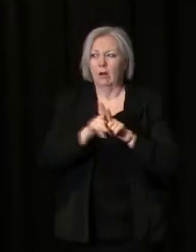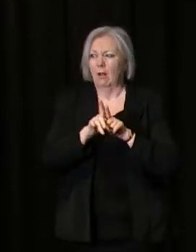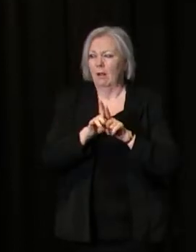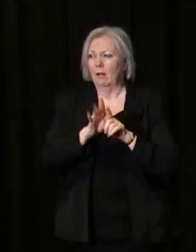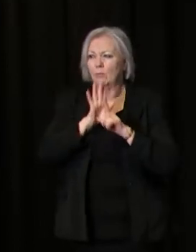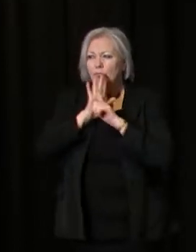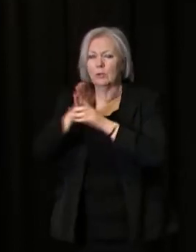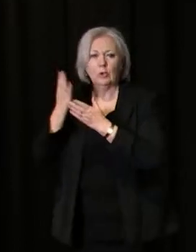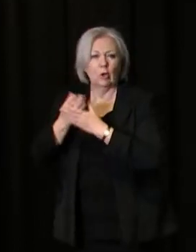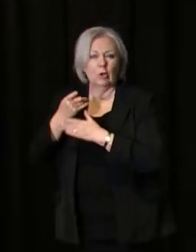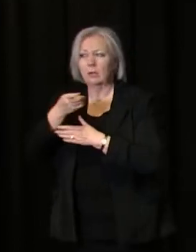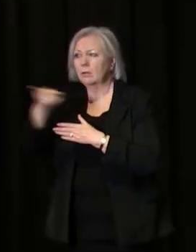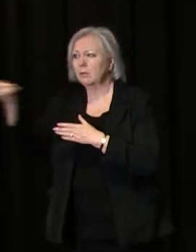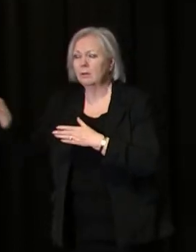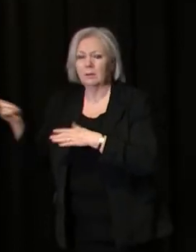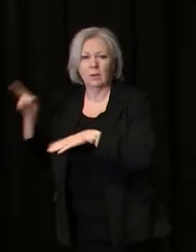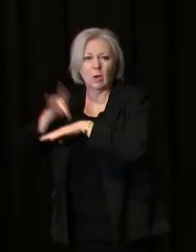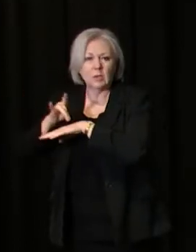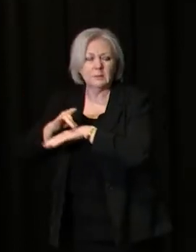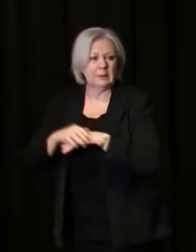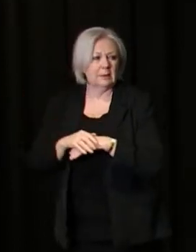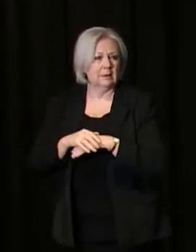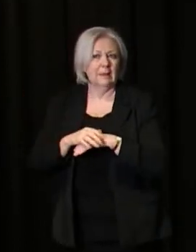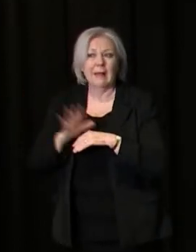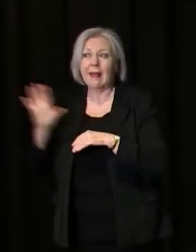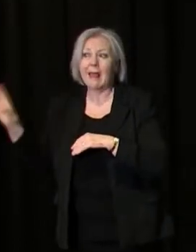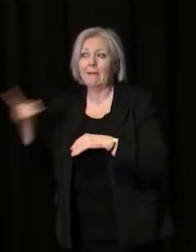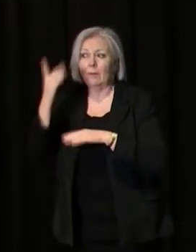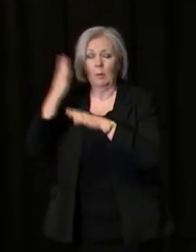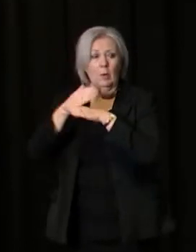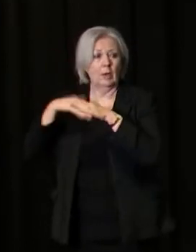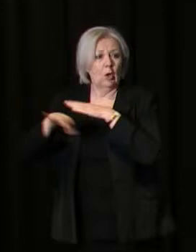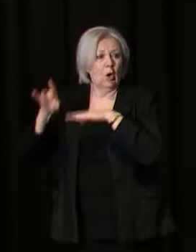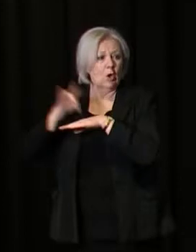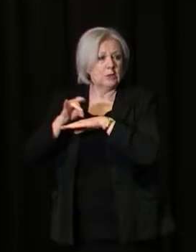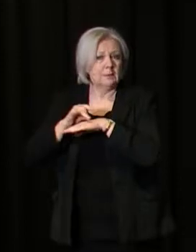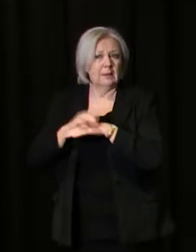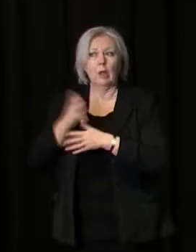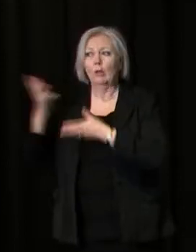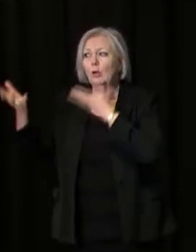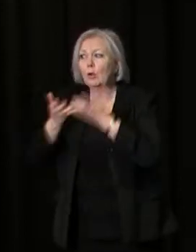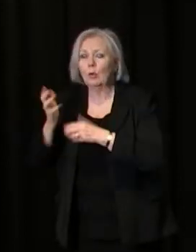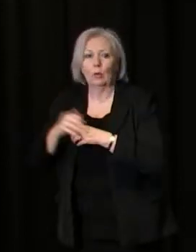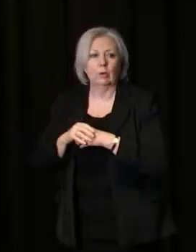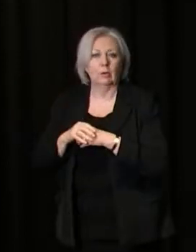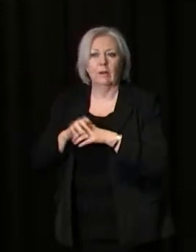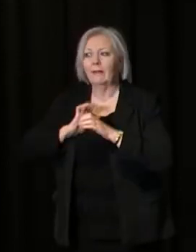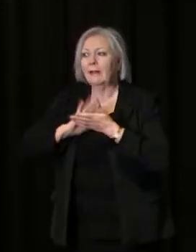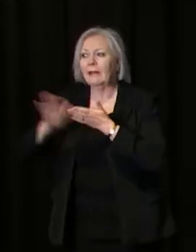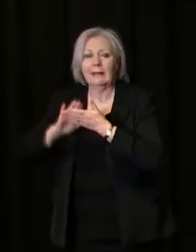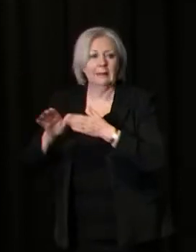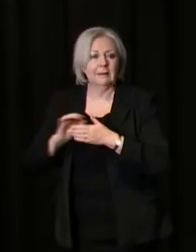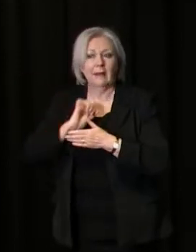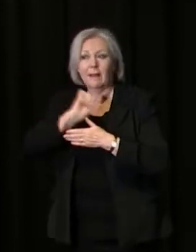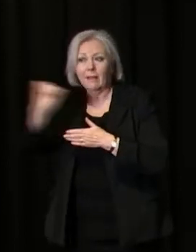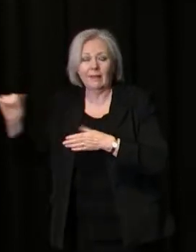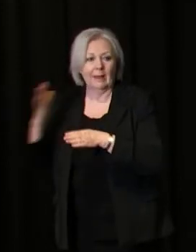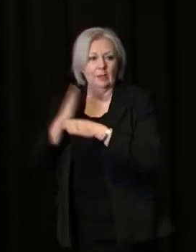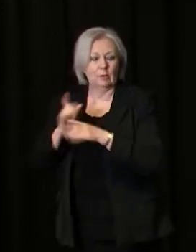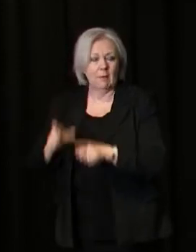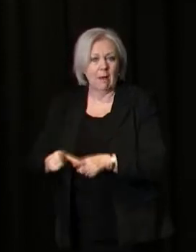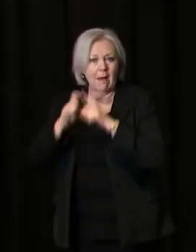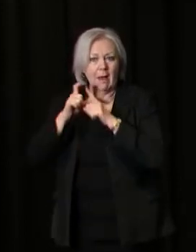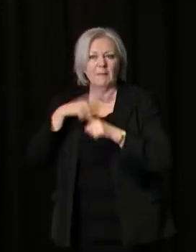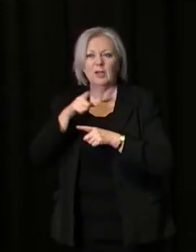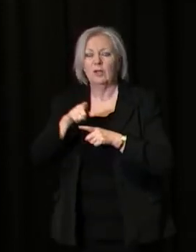AMBOs, on the cooks, cleaners, ward clerks, everyone who works in our hospital system. Their job gets harder because you refuse